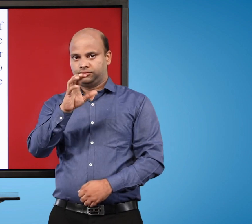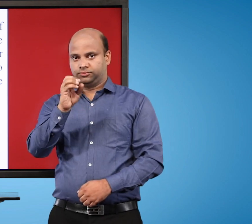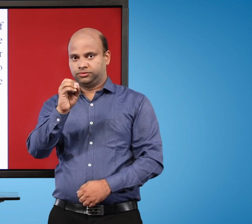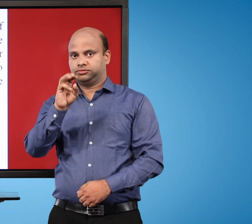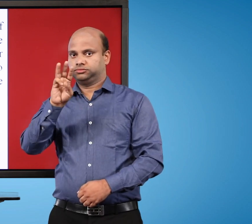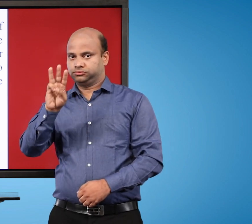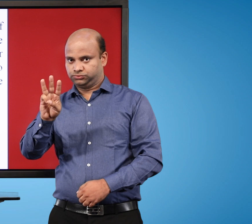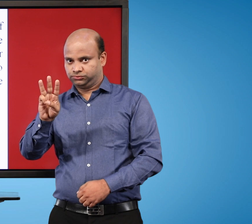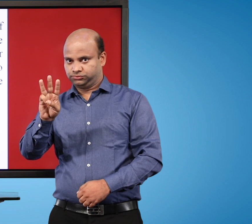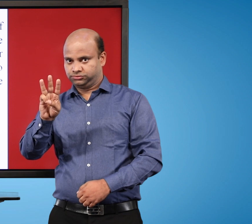503.